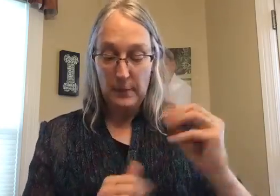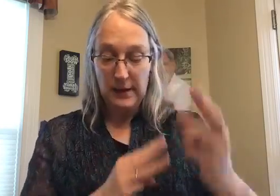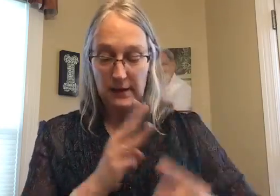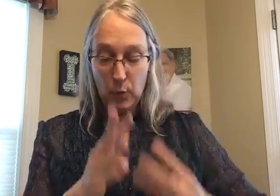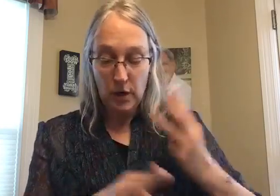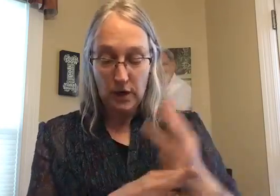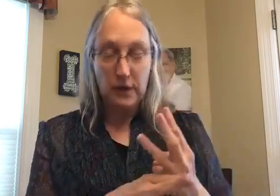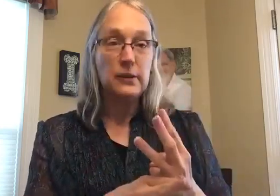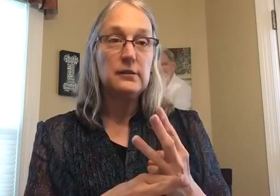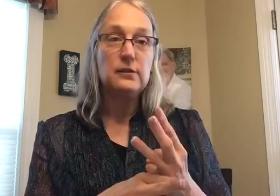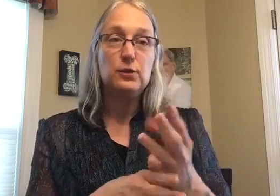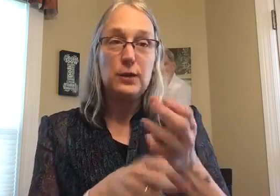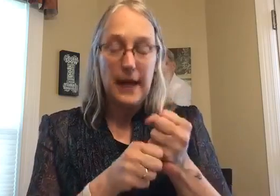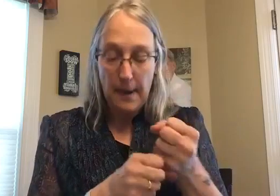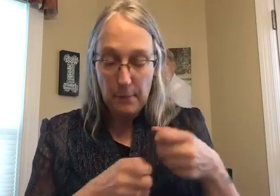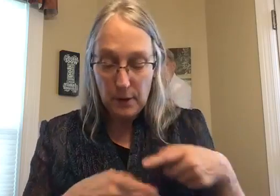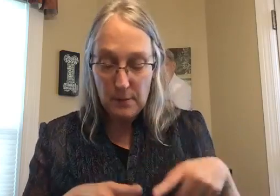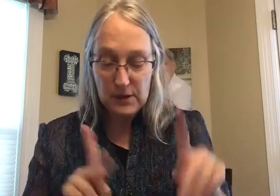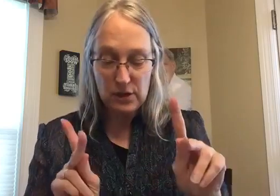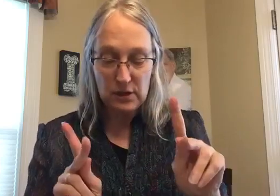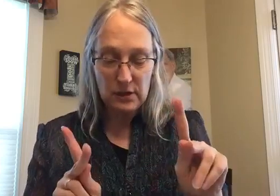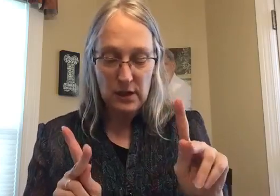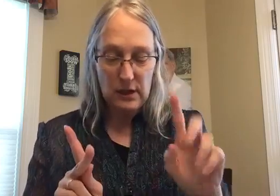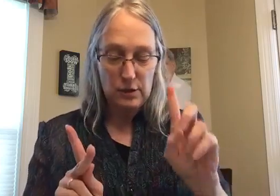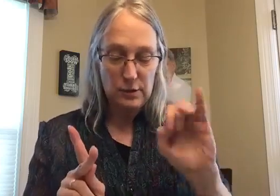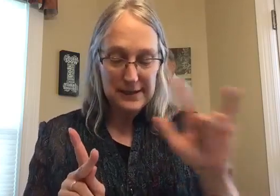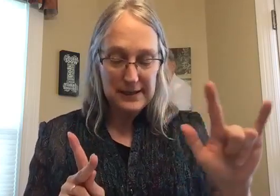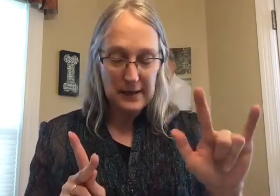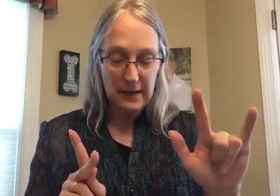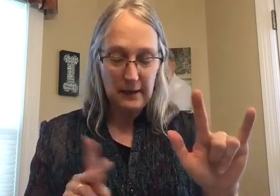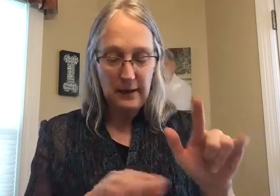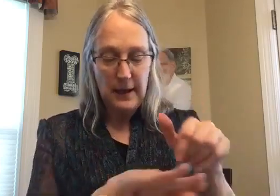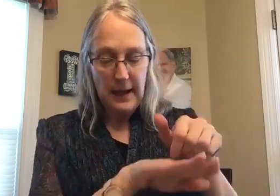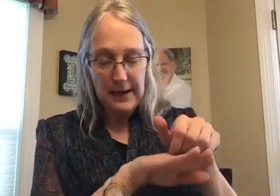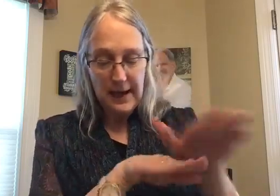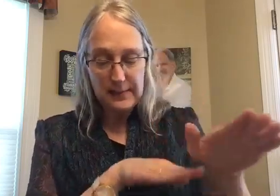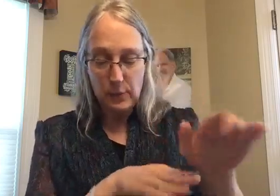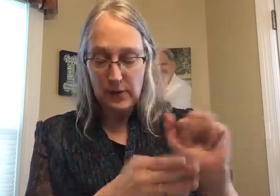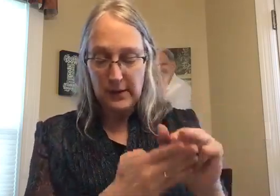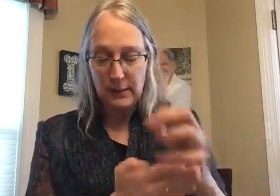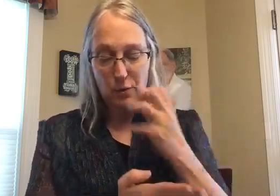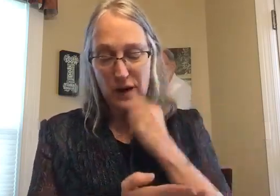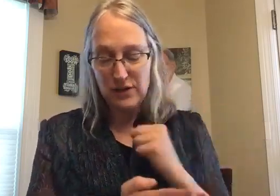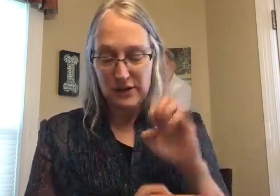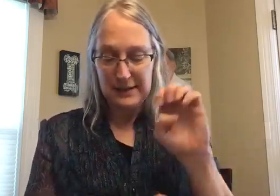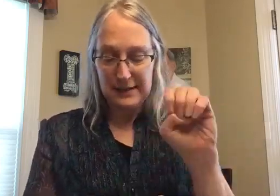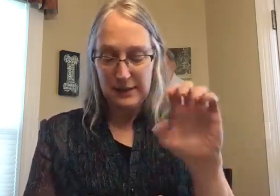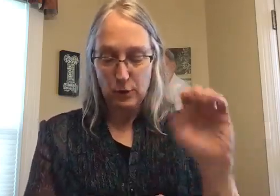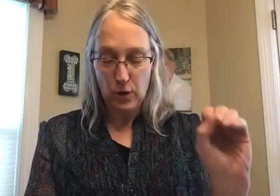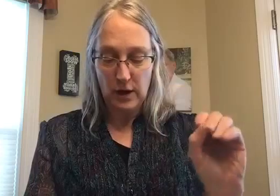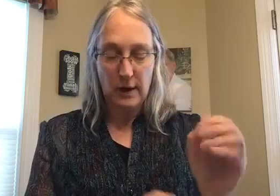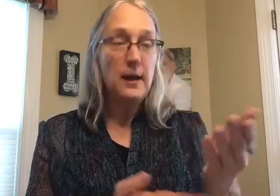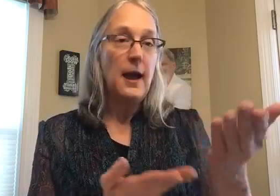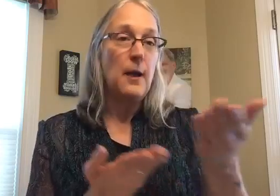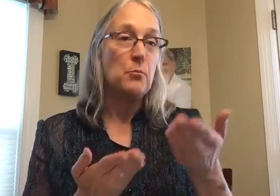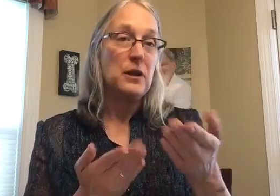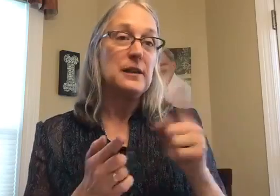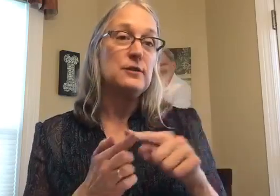the world to get permission to distill and export the precious essential oil and bring it to